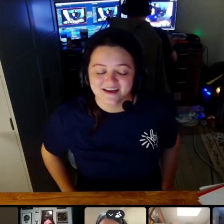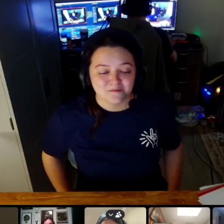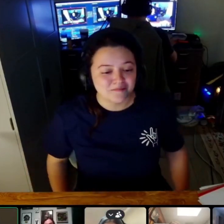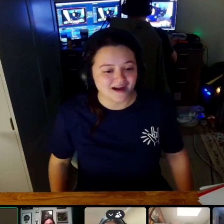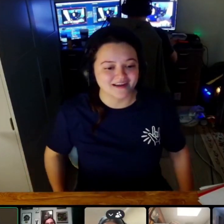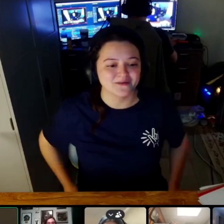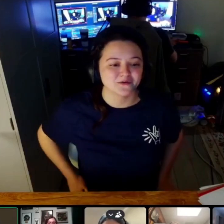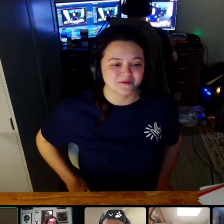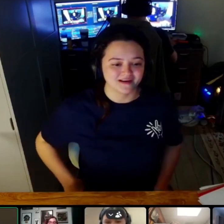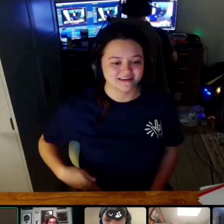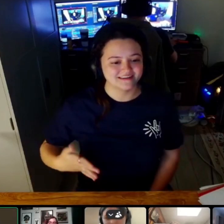My or mine.